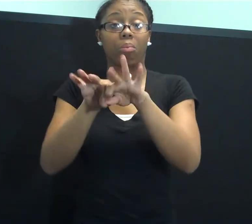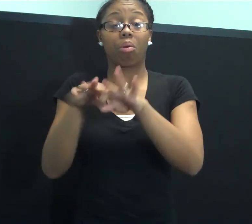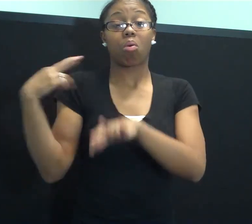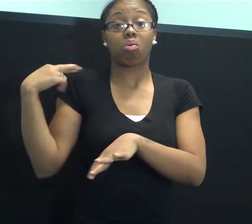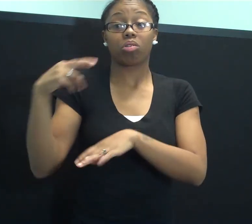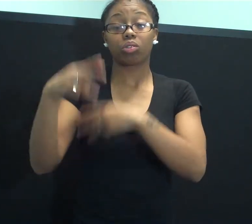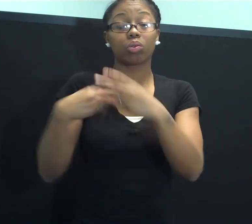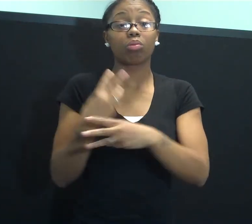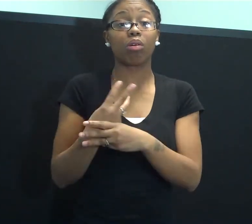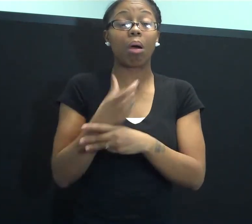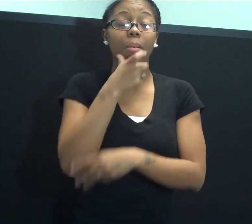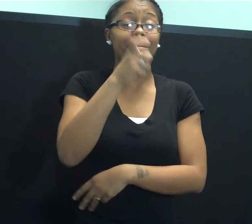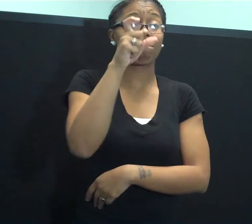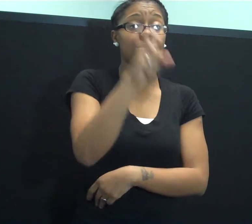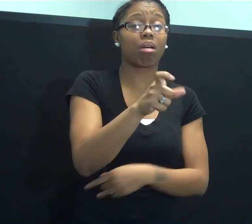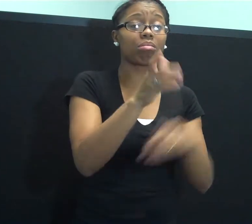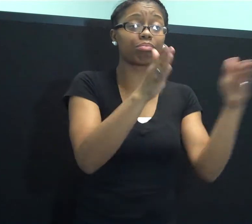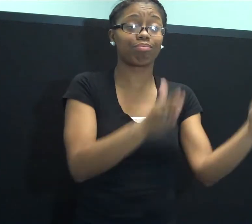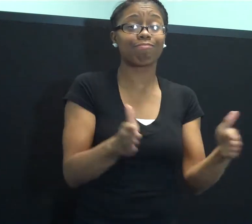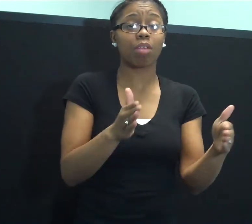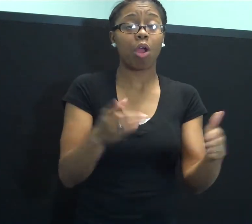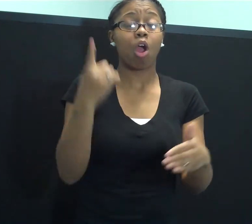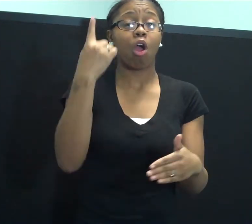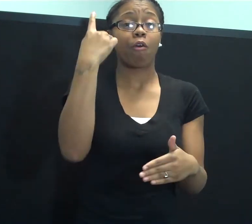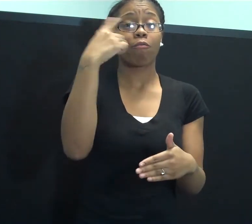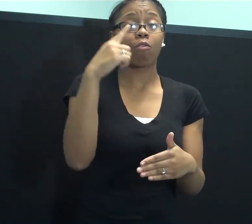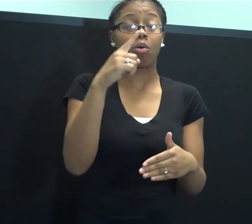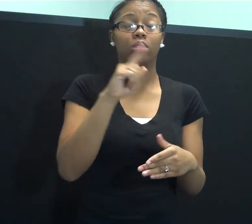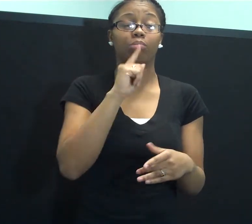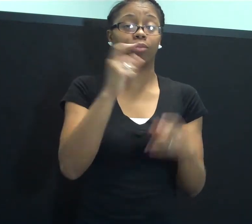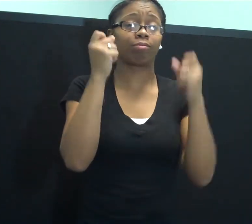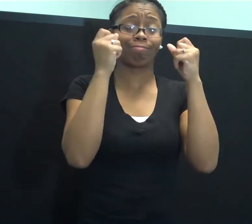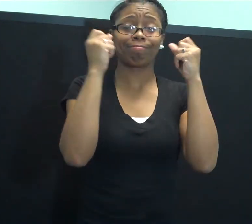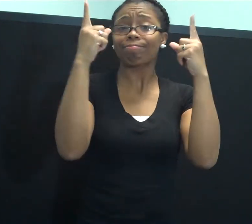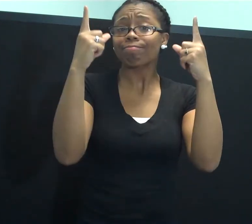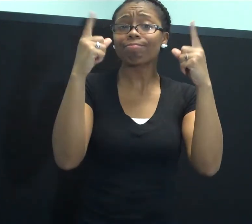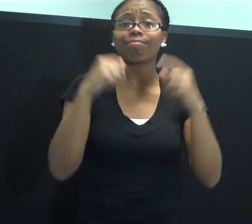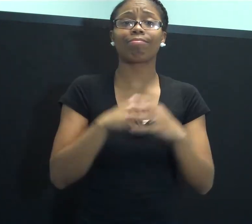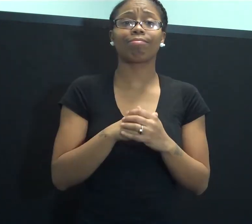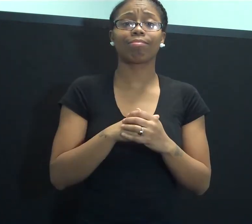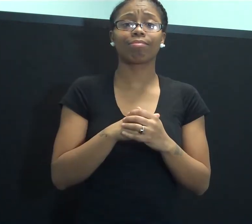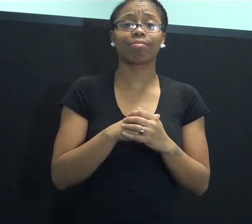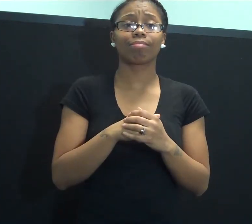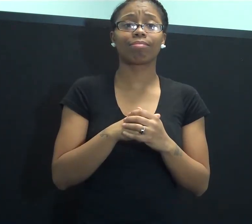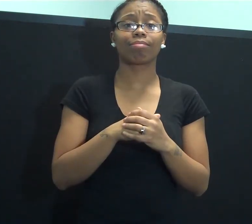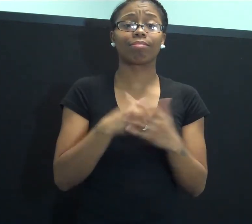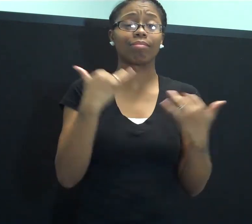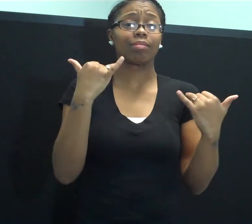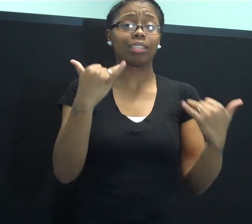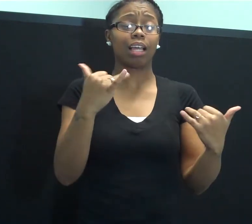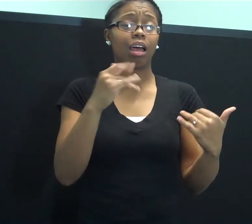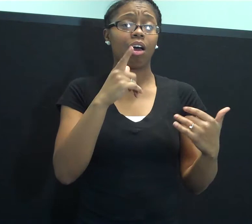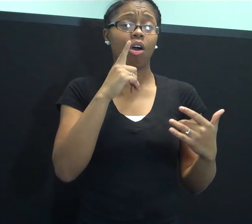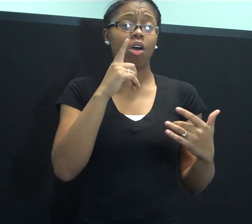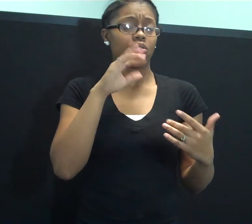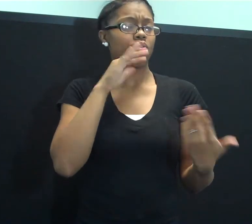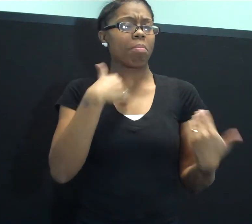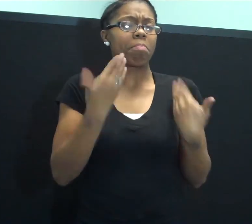I'd say, for some significant surprises. Many aspects of Buddhism will seem familiar to you, I